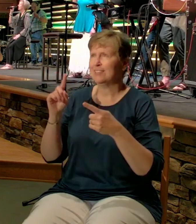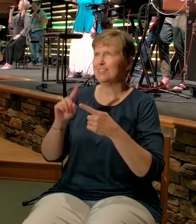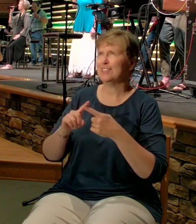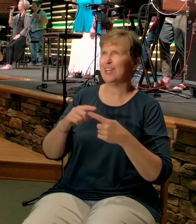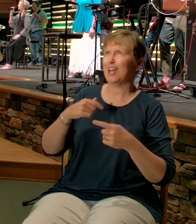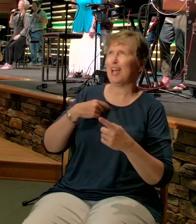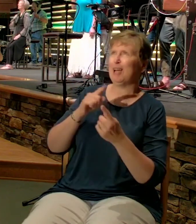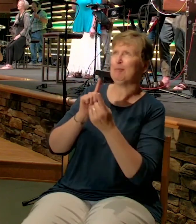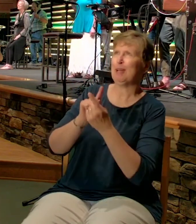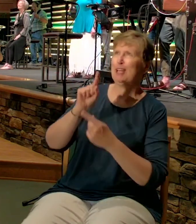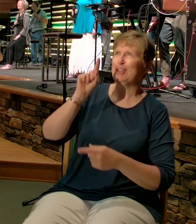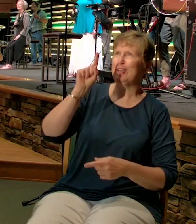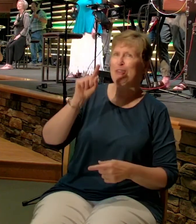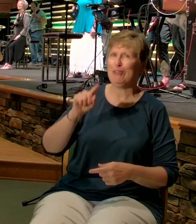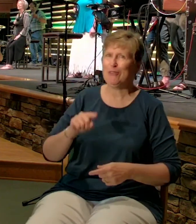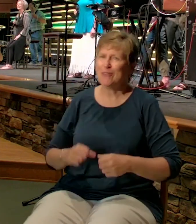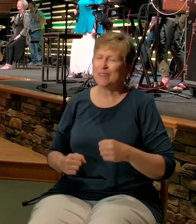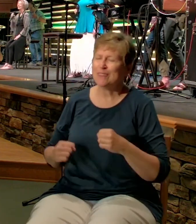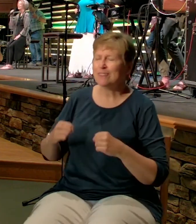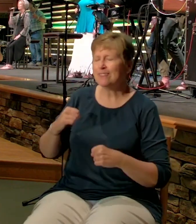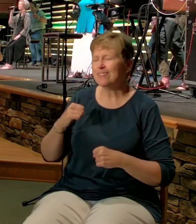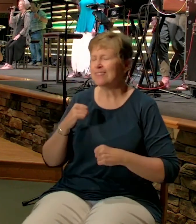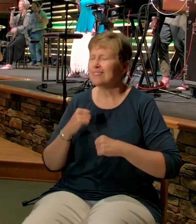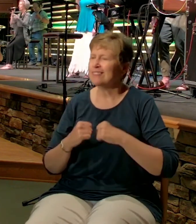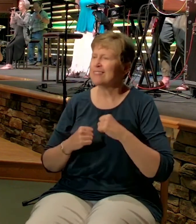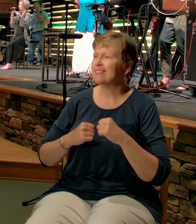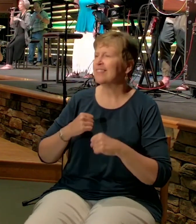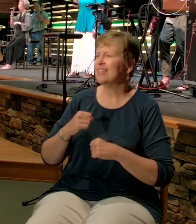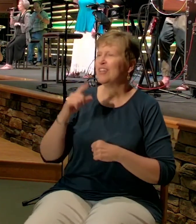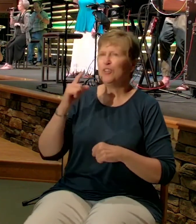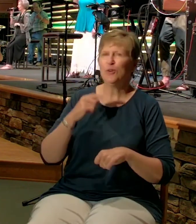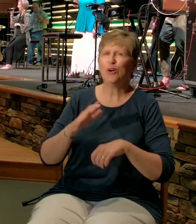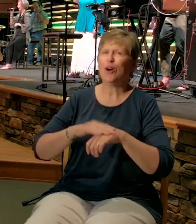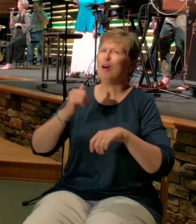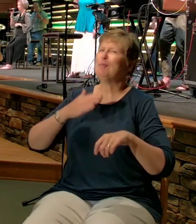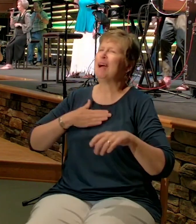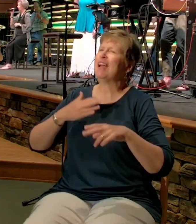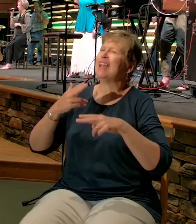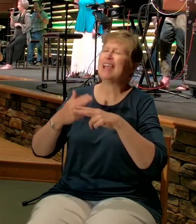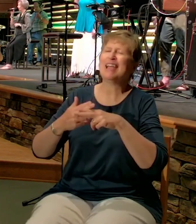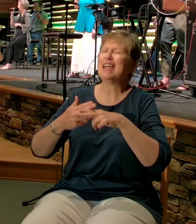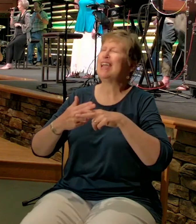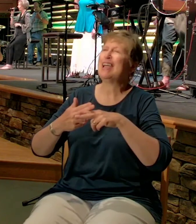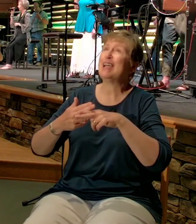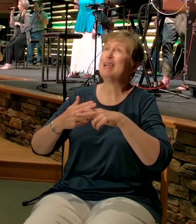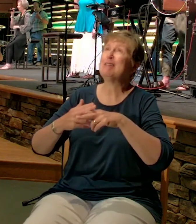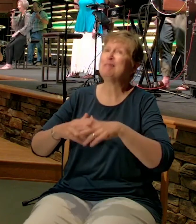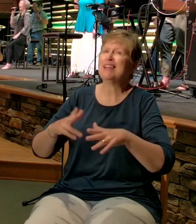You call my name.